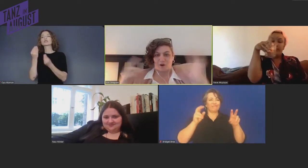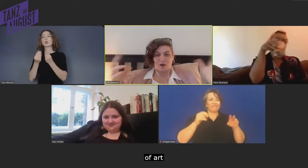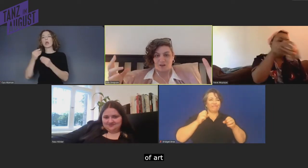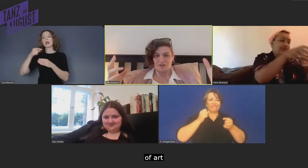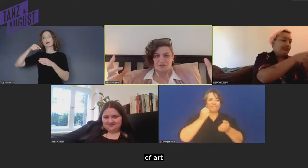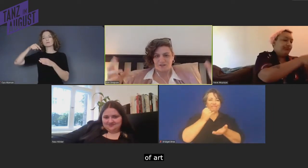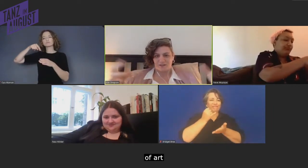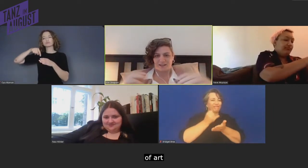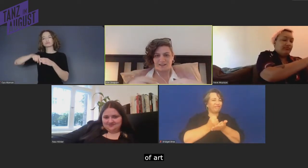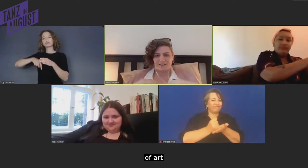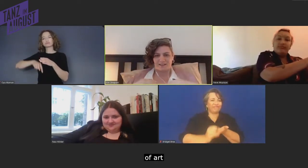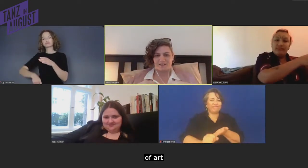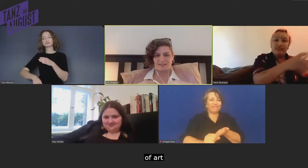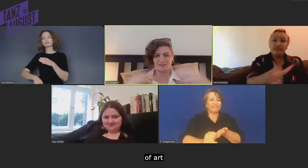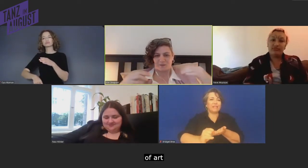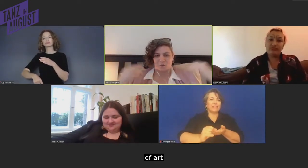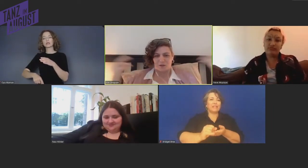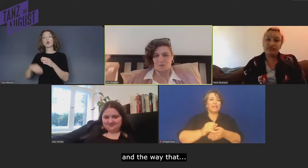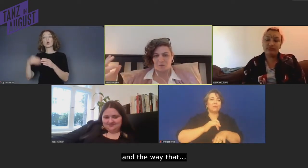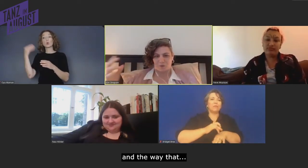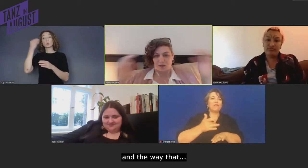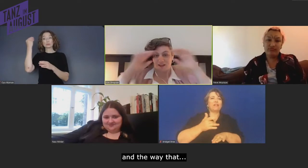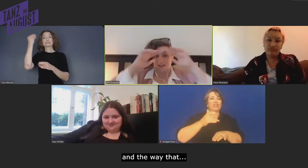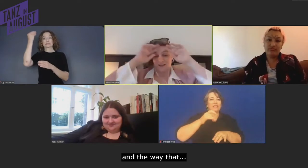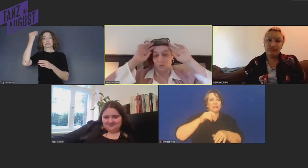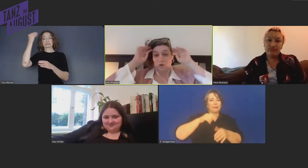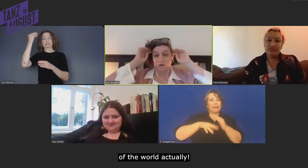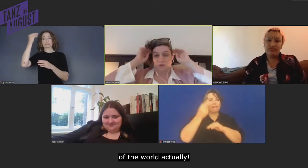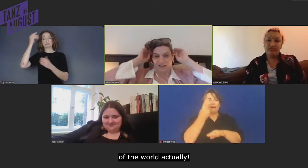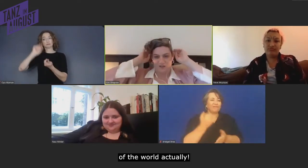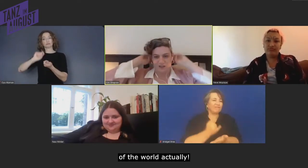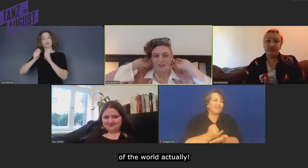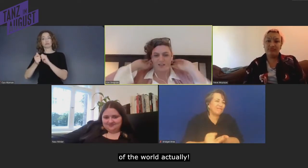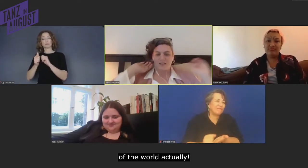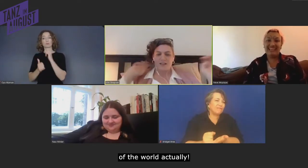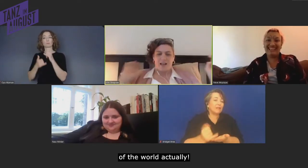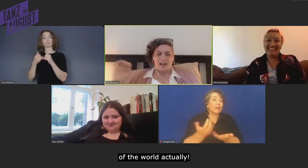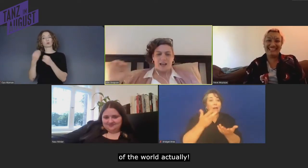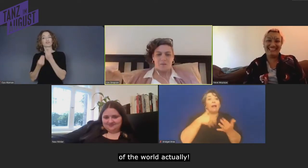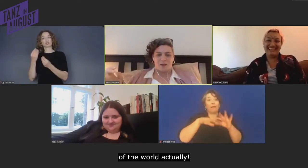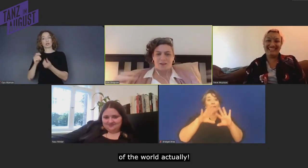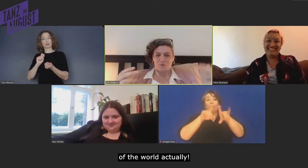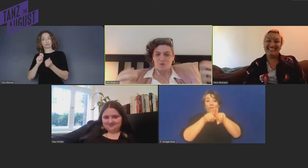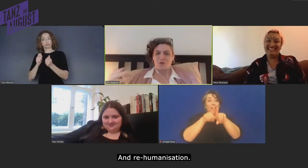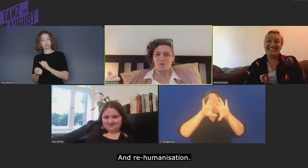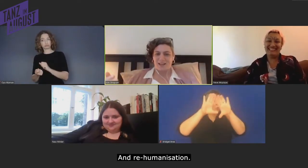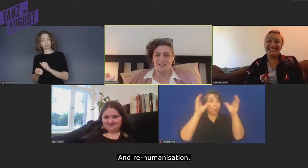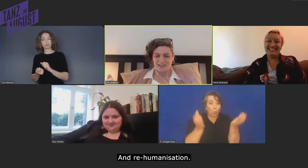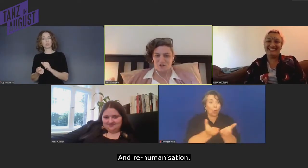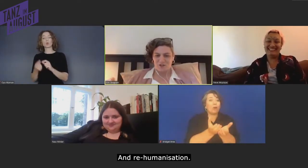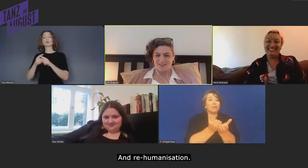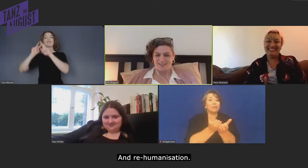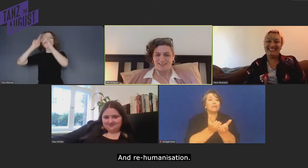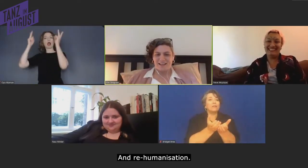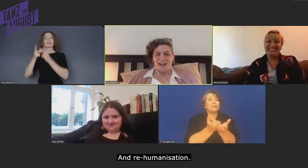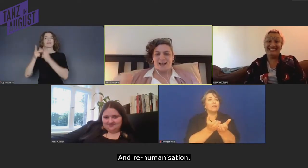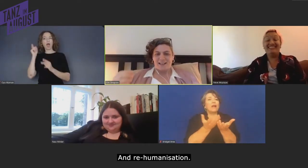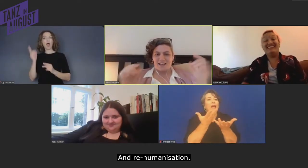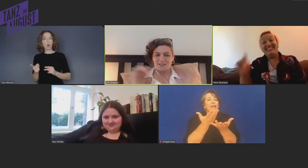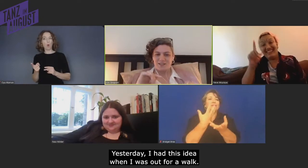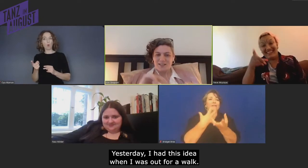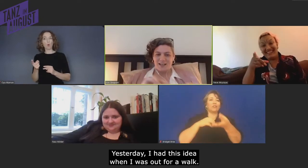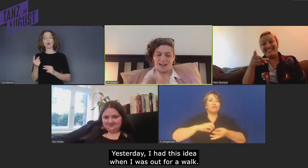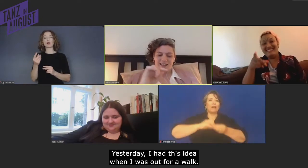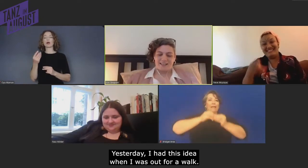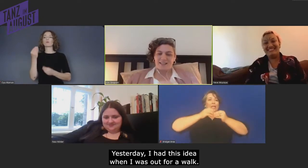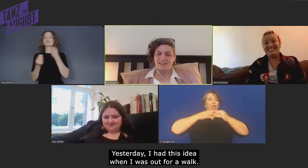of art and the way that we approach and the world actually, and rehumanization. And